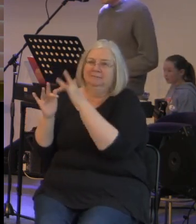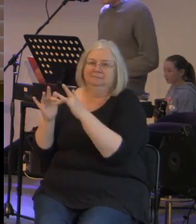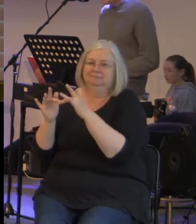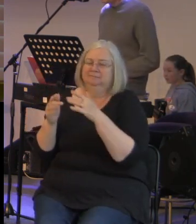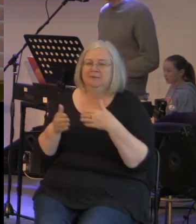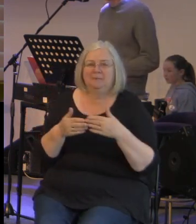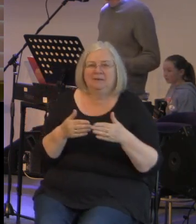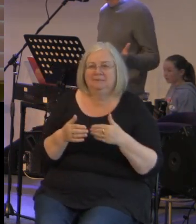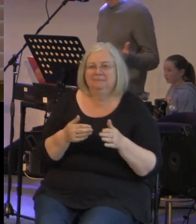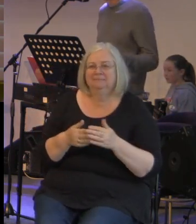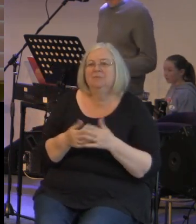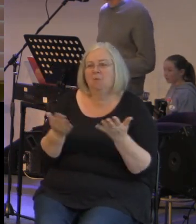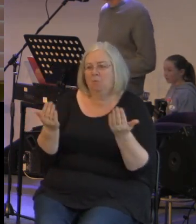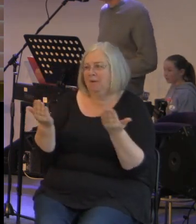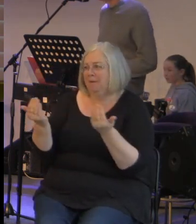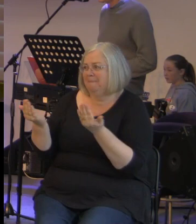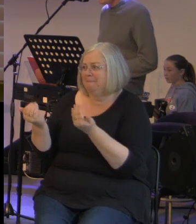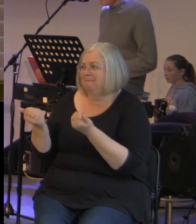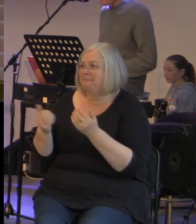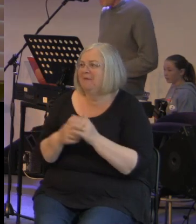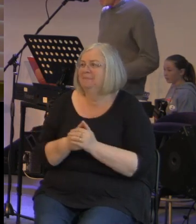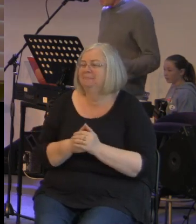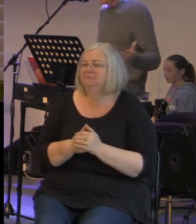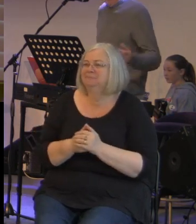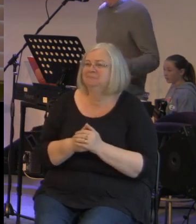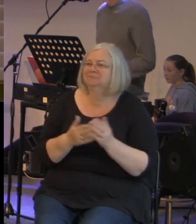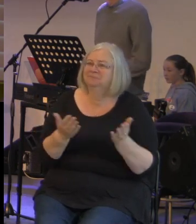us. Welcome to Greenwich Mean Time,